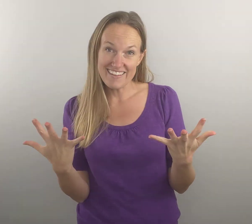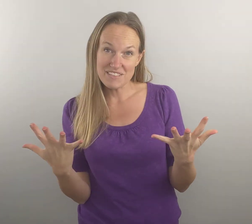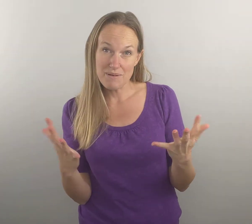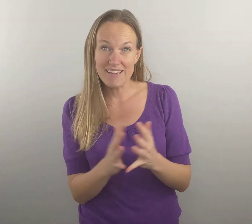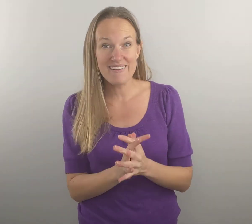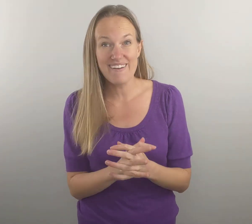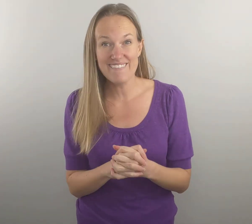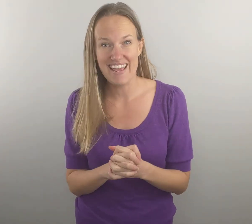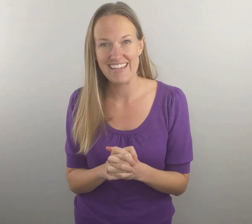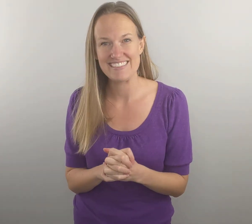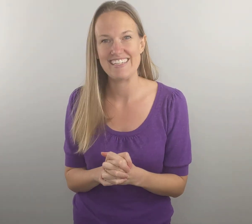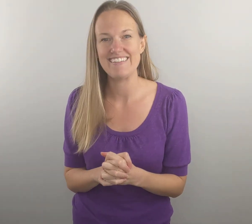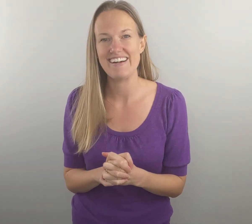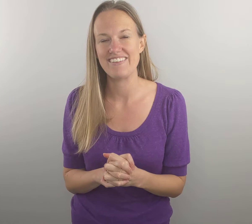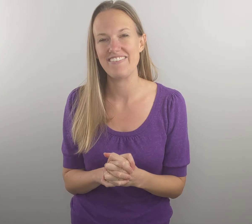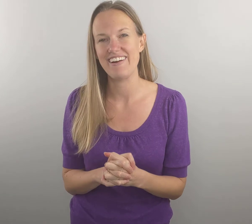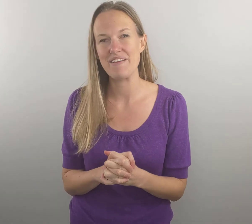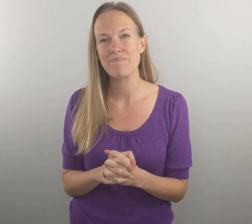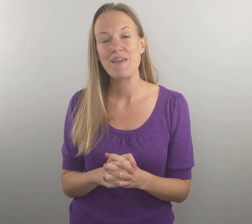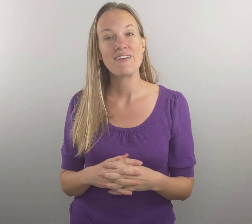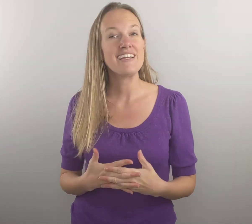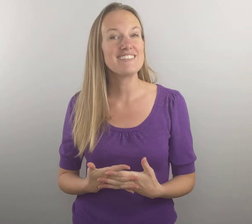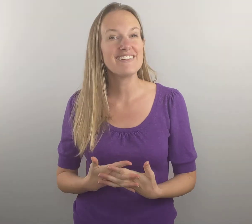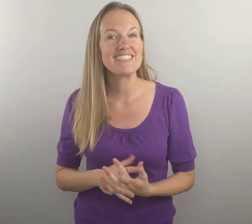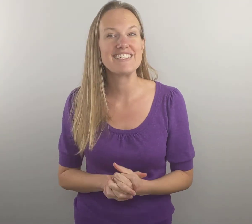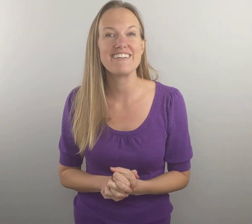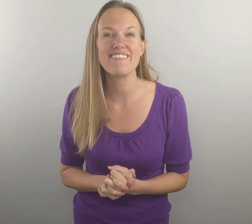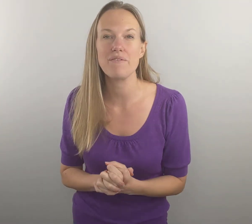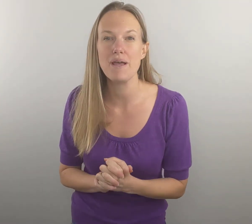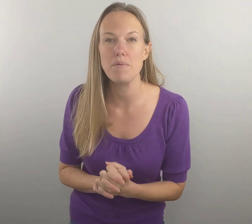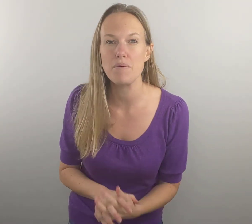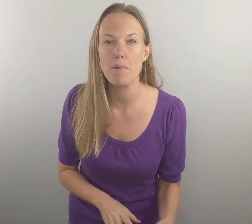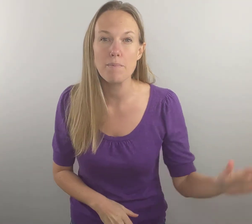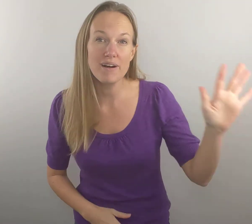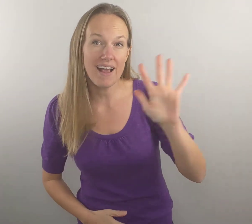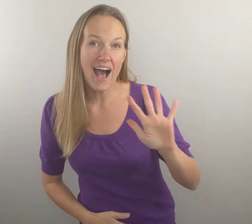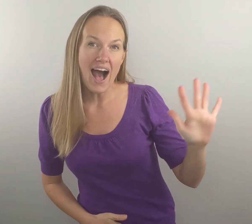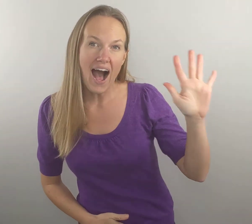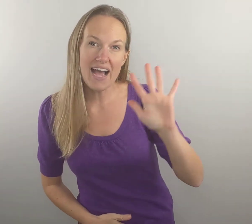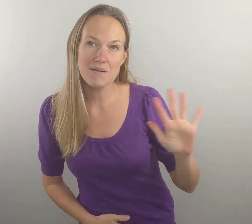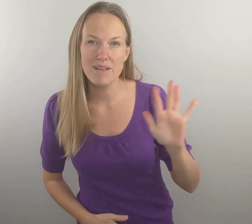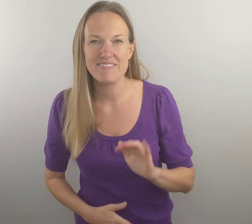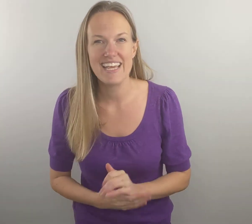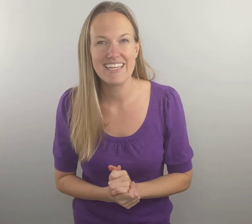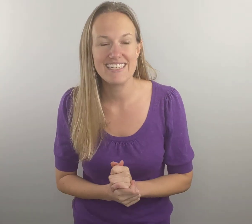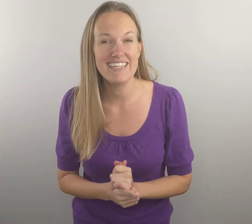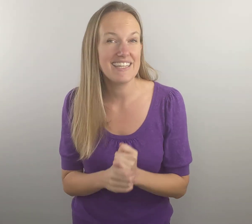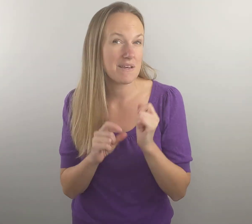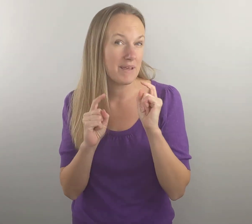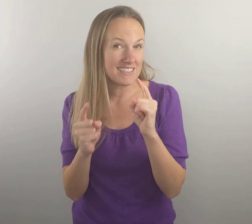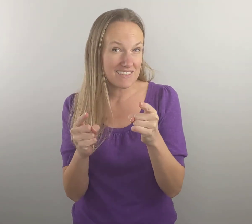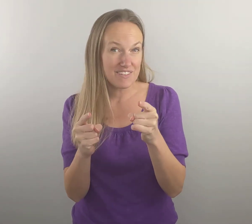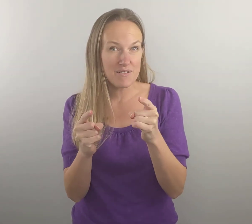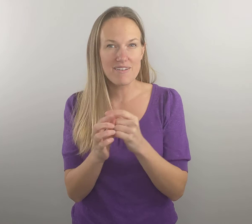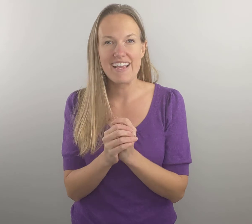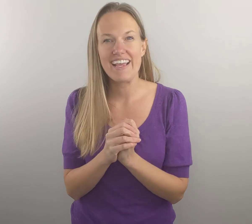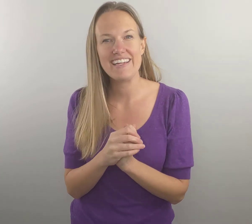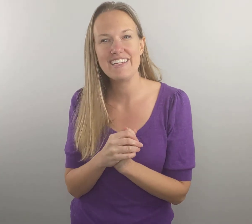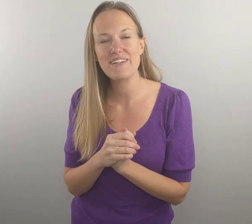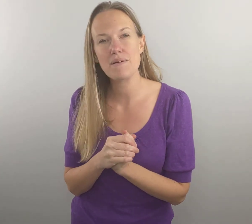to make your own ASL cover for it. Okay, so we'll get started right away, but remembering I am left-handed. That means if you are right-handed, you're going to mirror